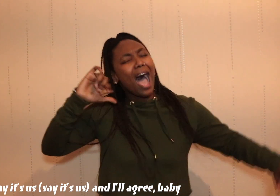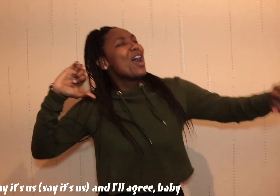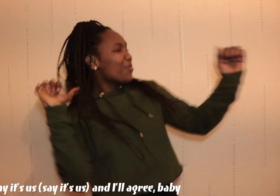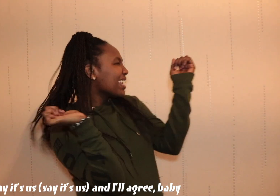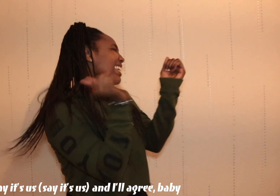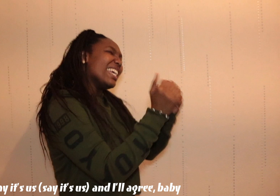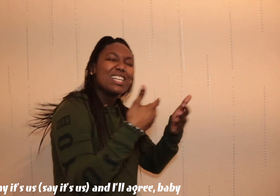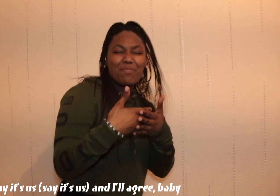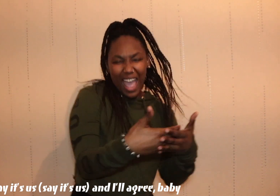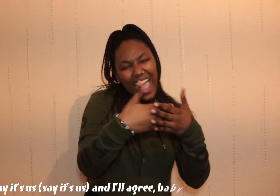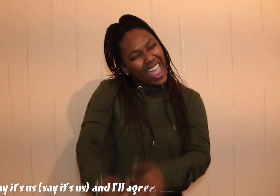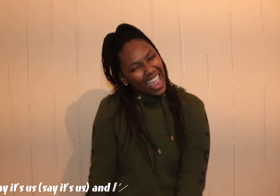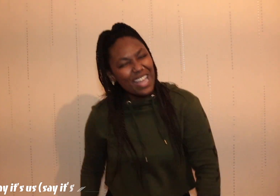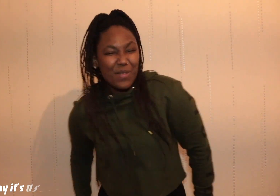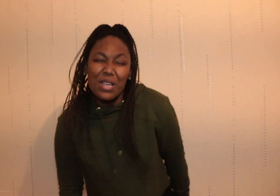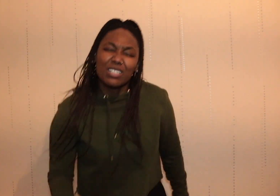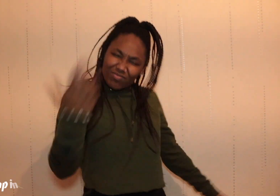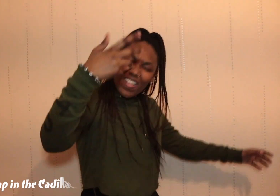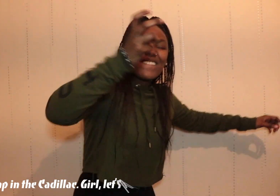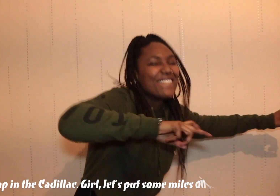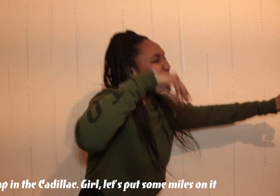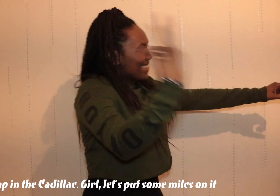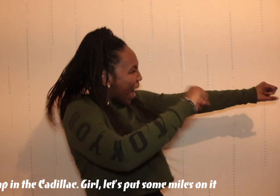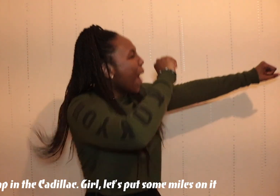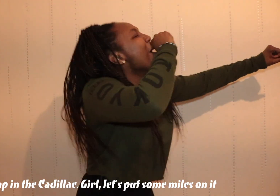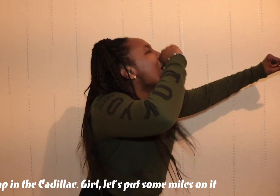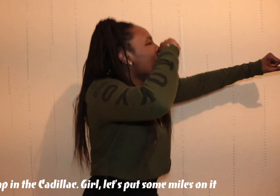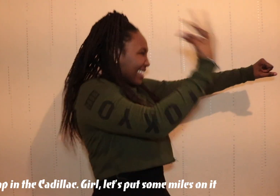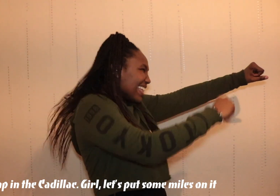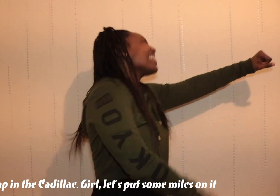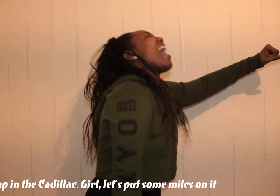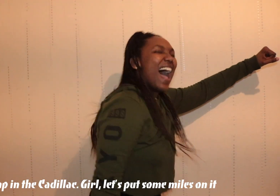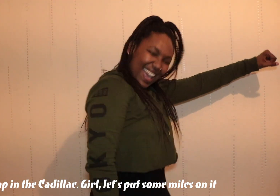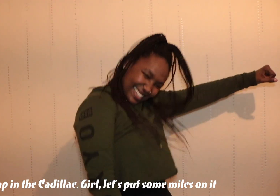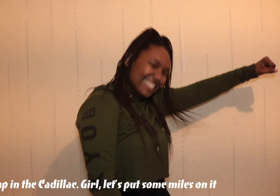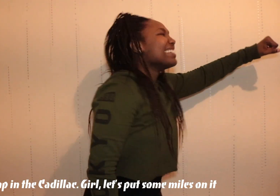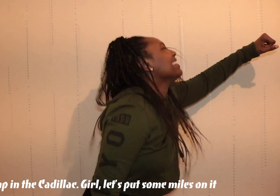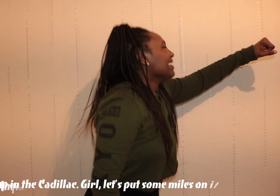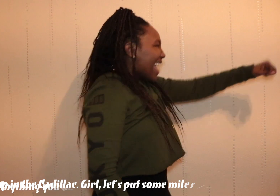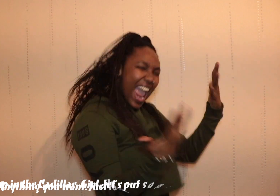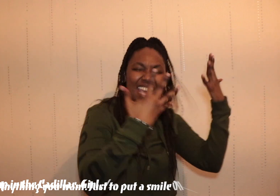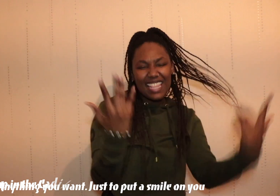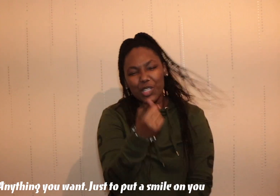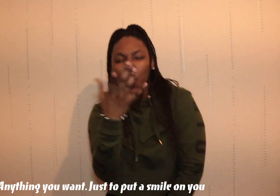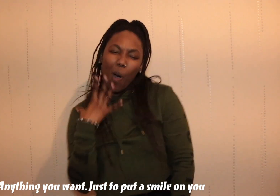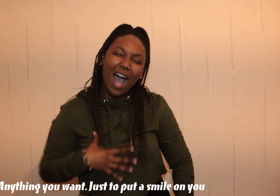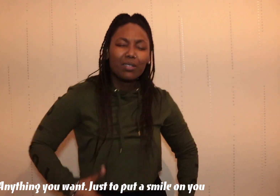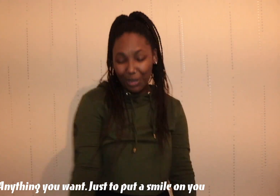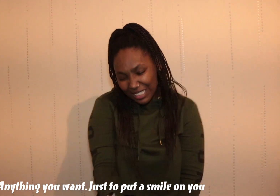I'll agree, baby Jump in the Cadillac Girl, let's put some miles on it Anything you want Just